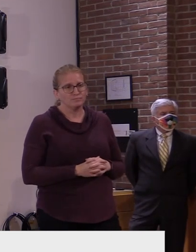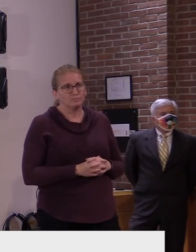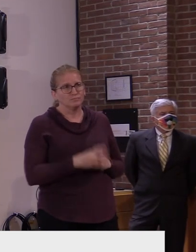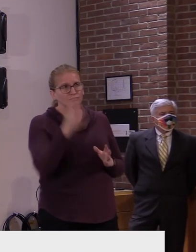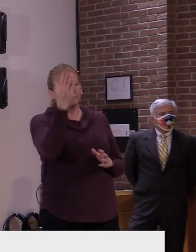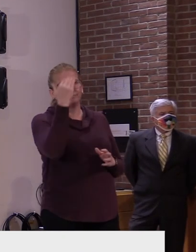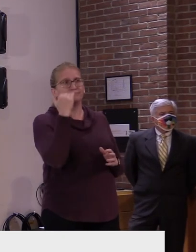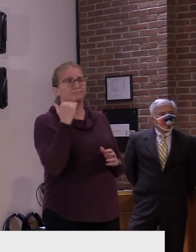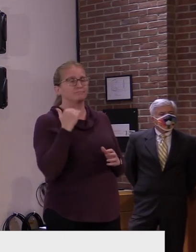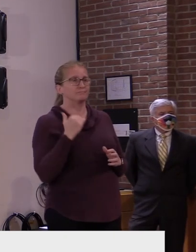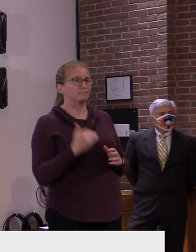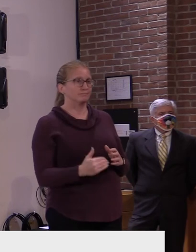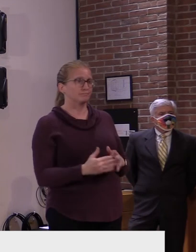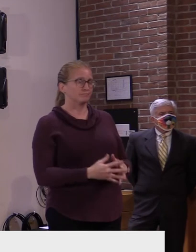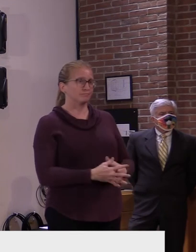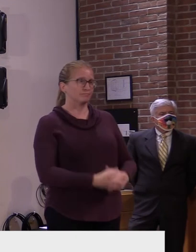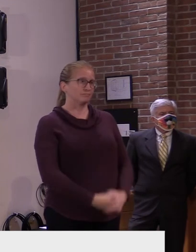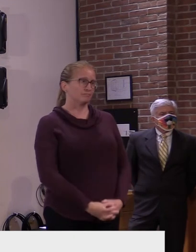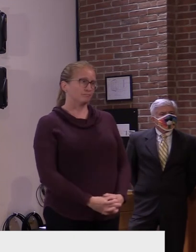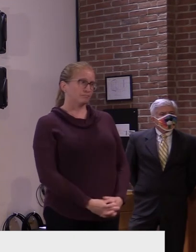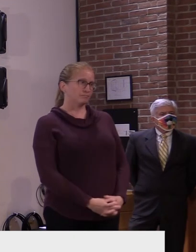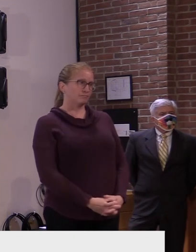hadley the valley reporter